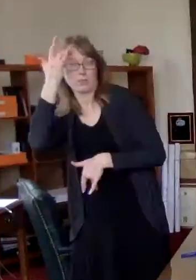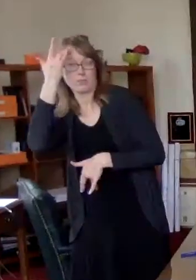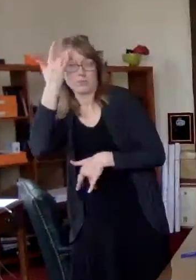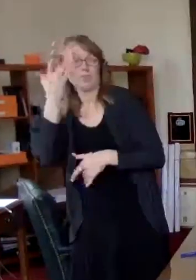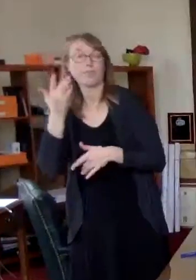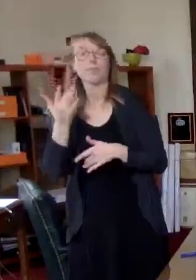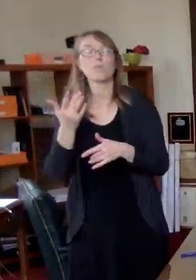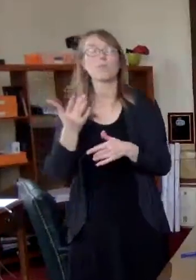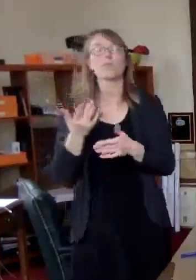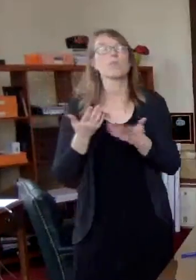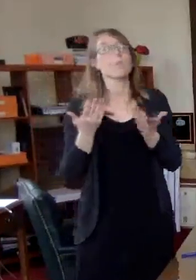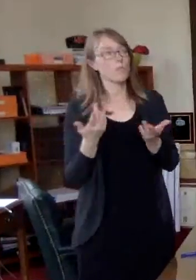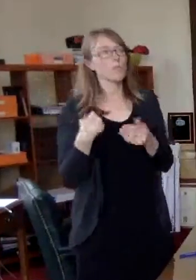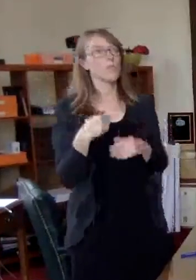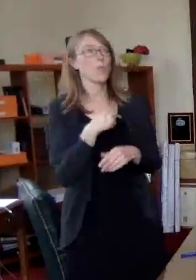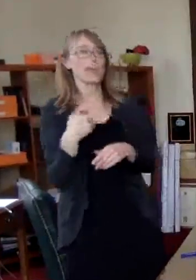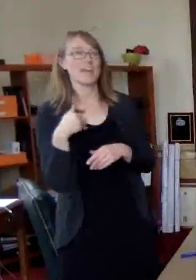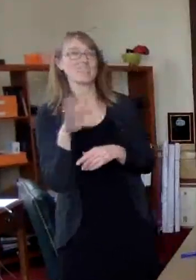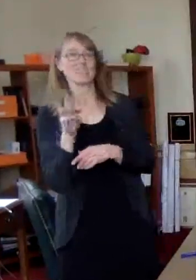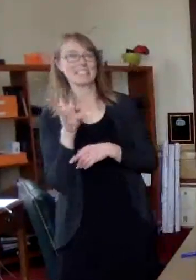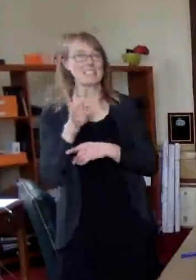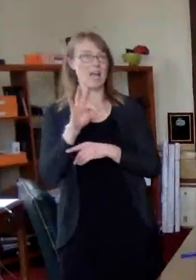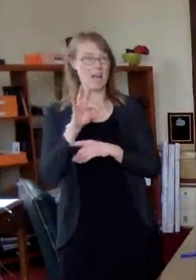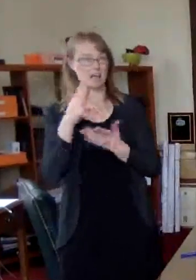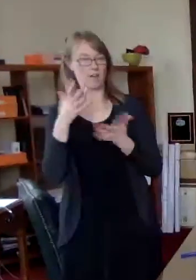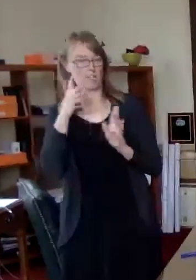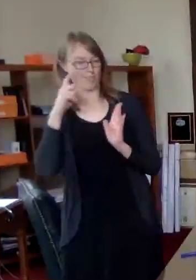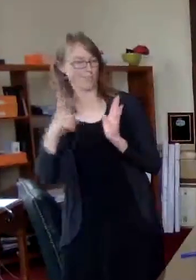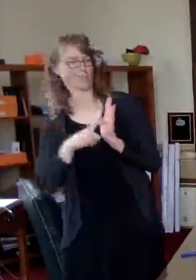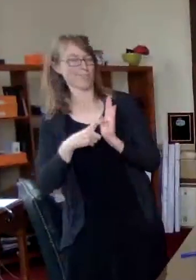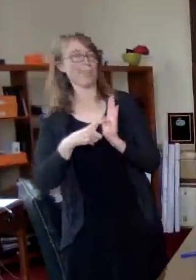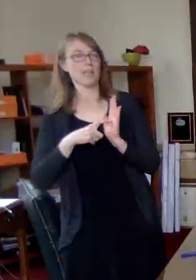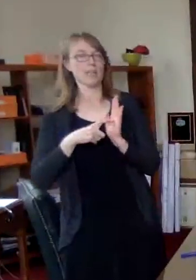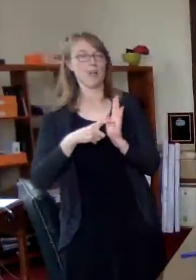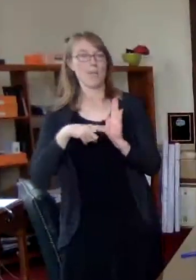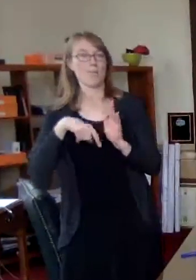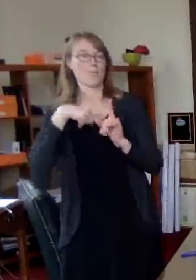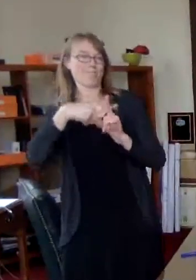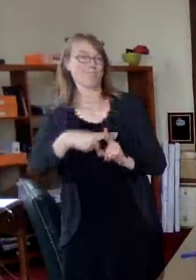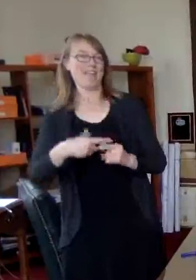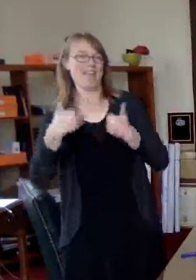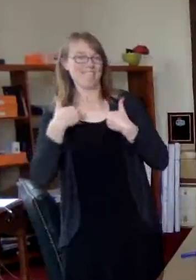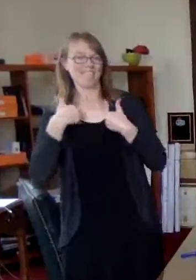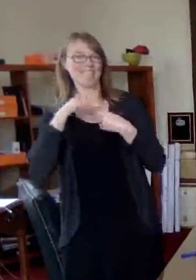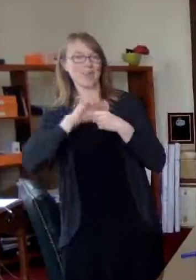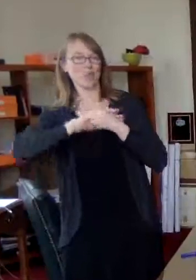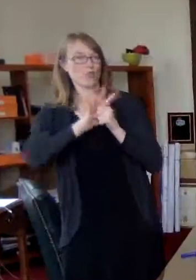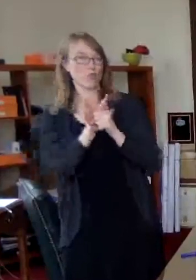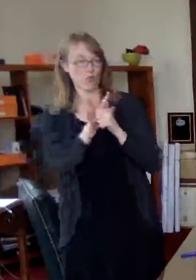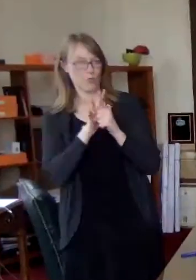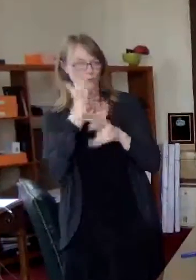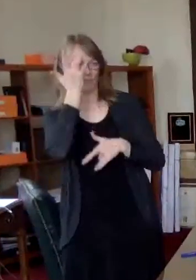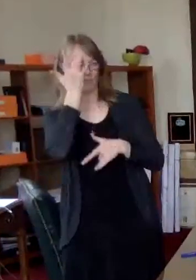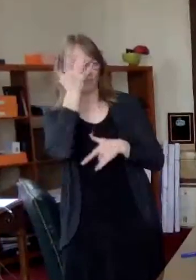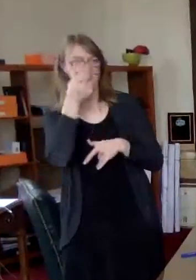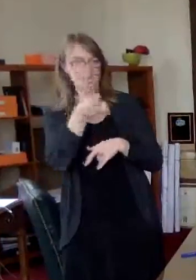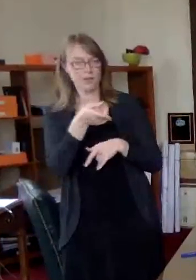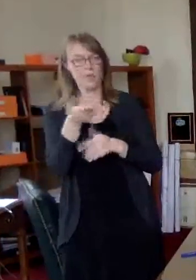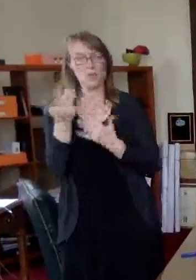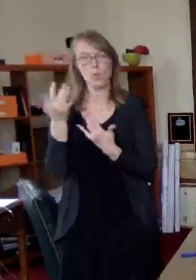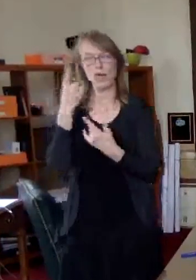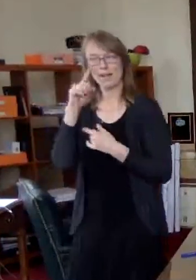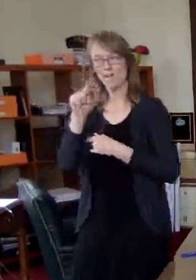cases in the city of St. Louis. We are waiting on the results from, I think, 26 more cases, and we